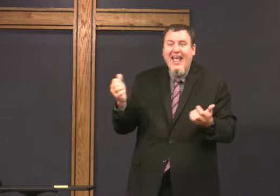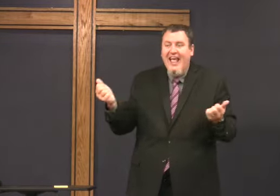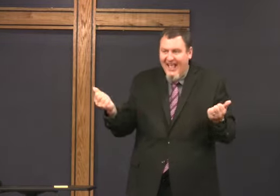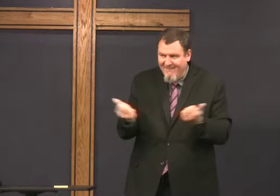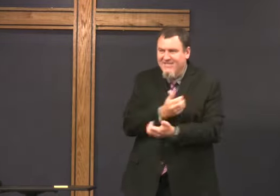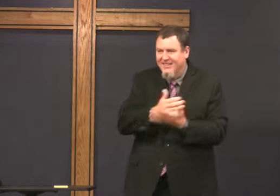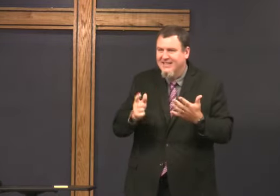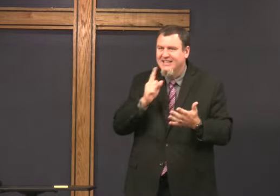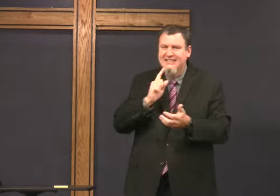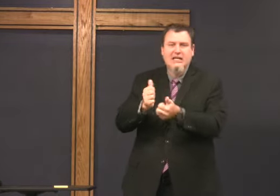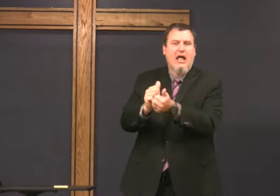how to learn it.